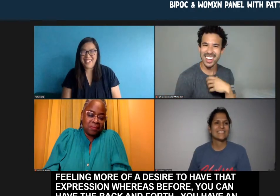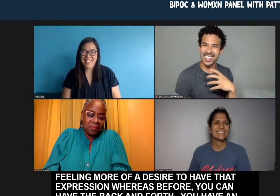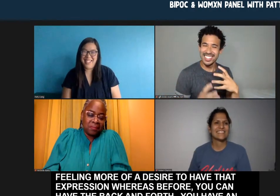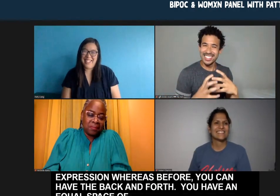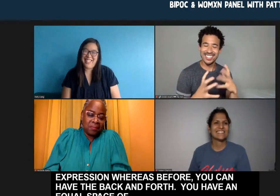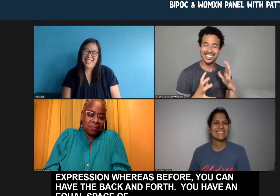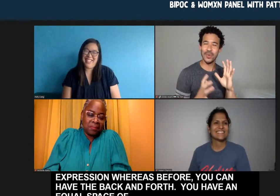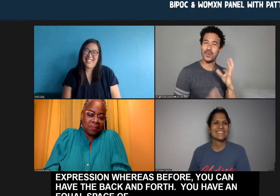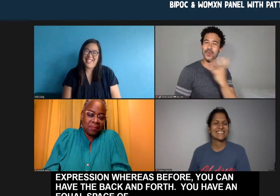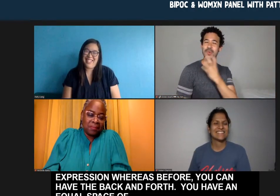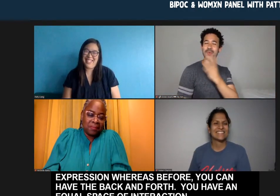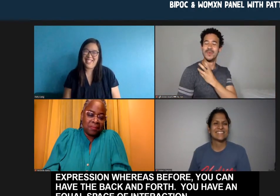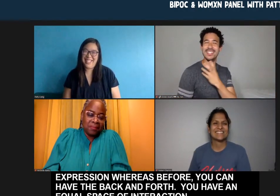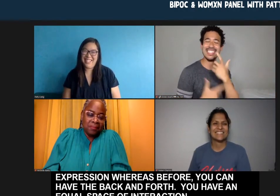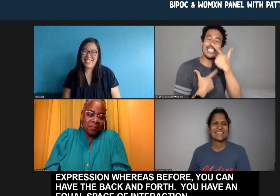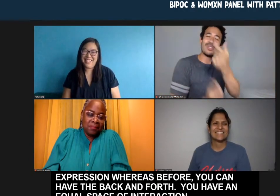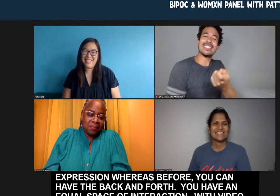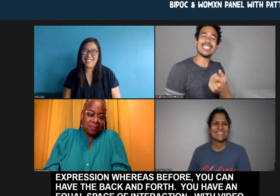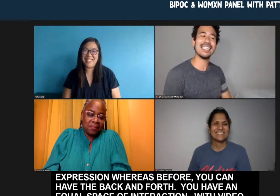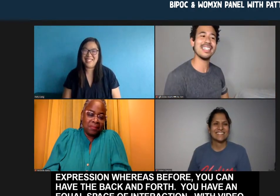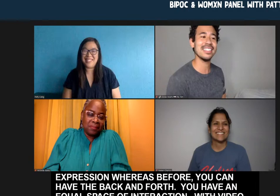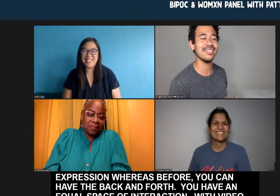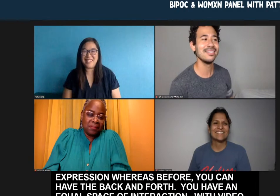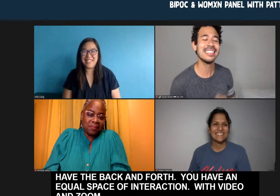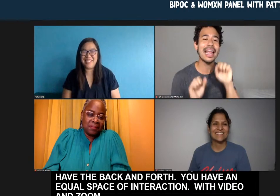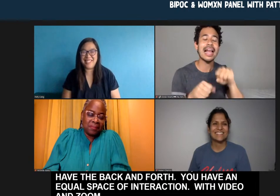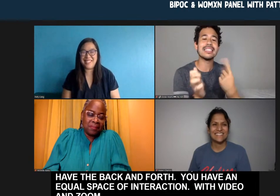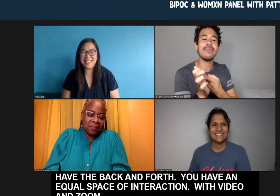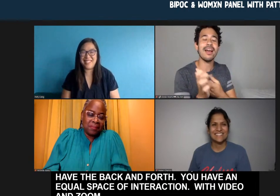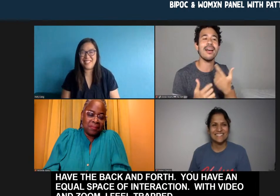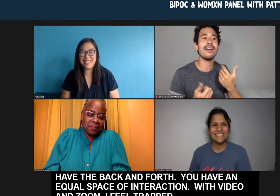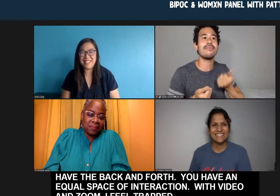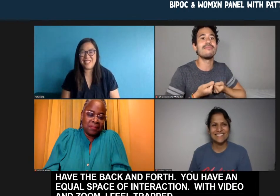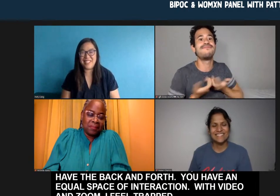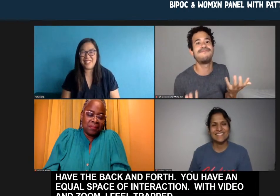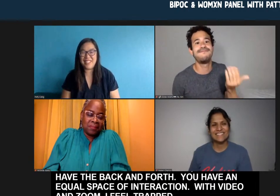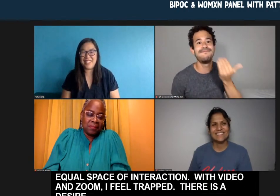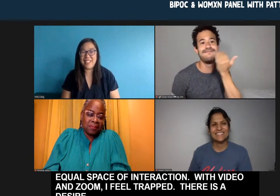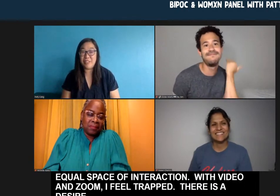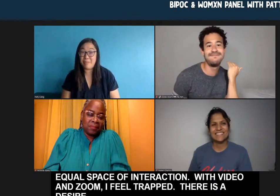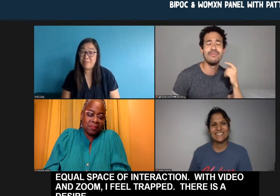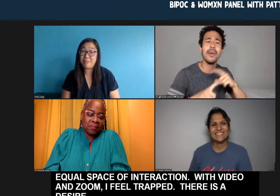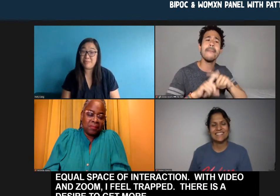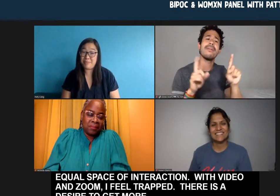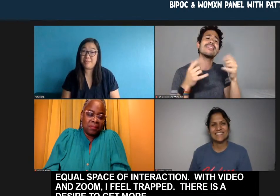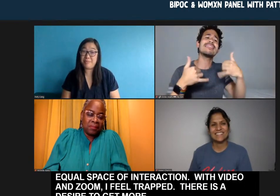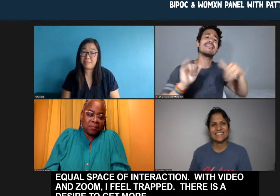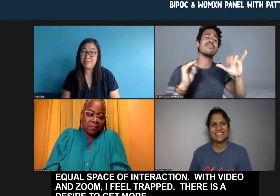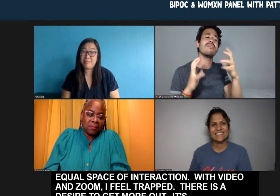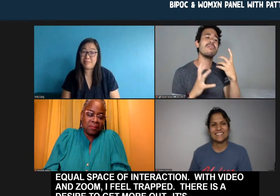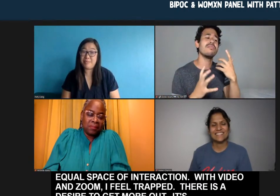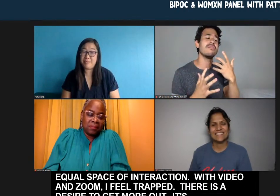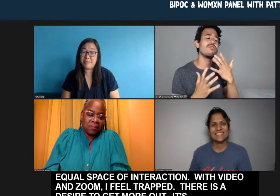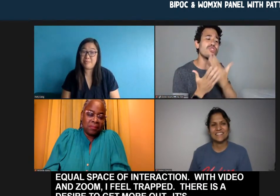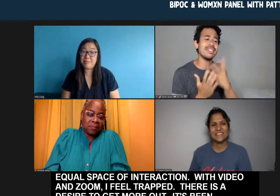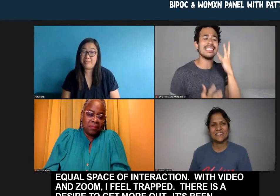sort of Zoom, I feel sort of trapped. So there's this desire to get more out. So it's been such an interesting experience. And